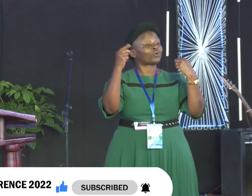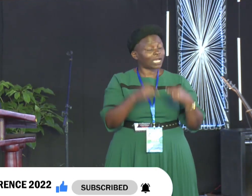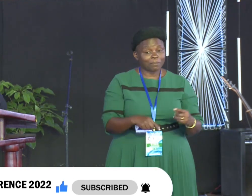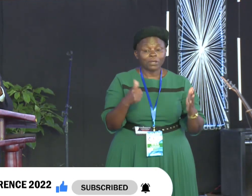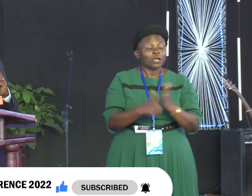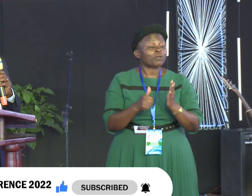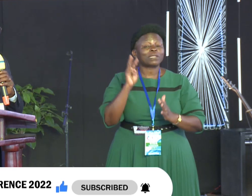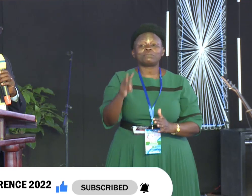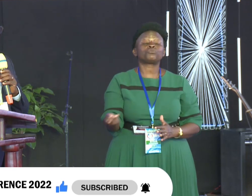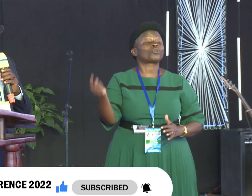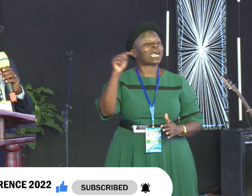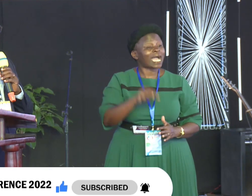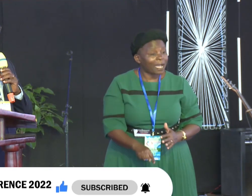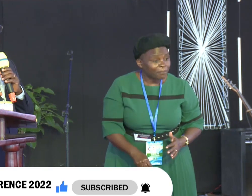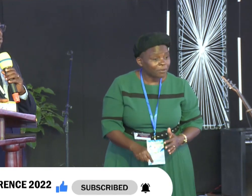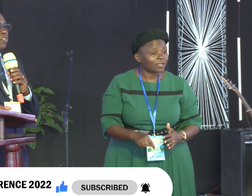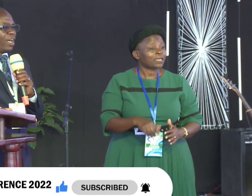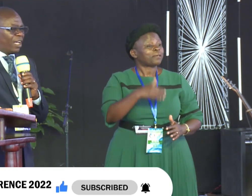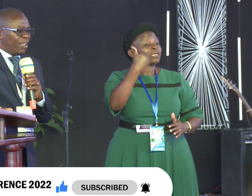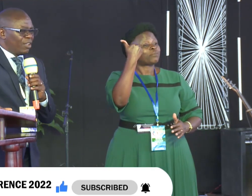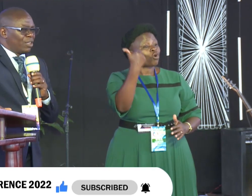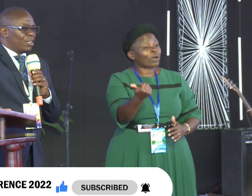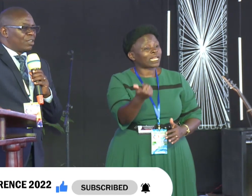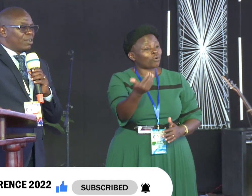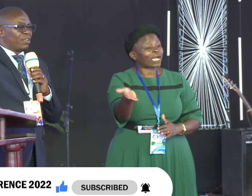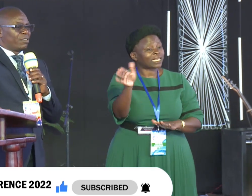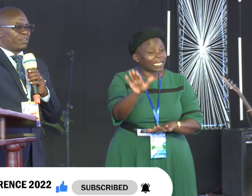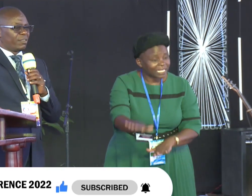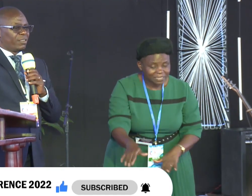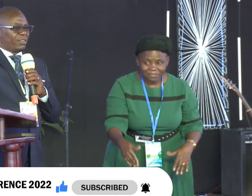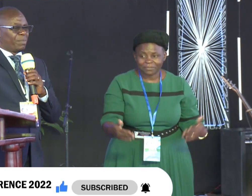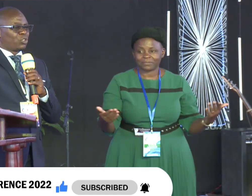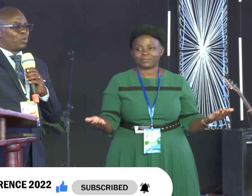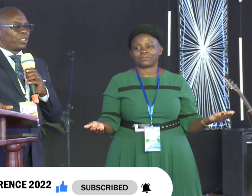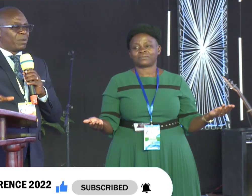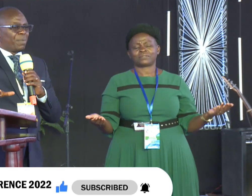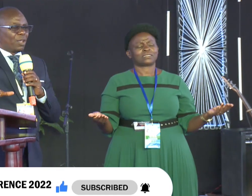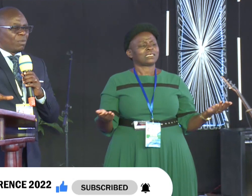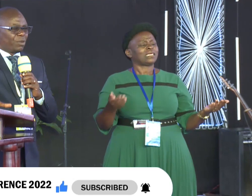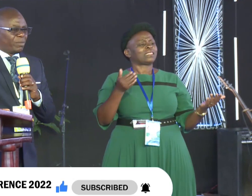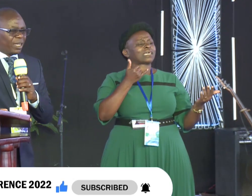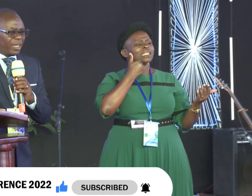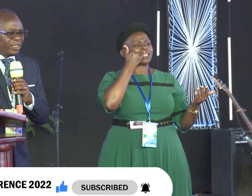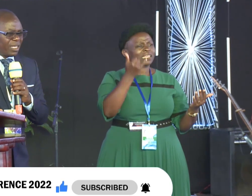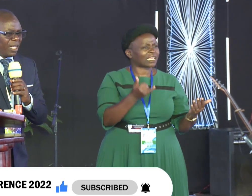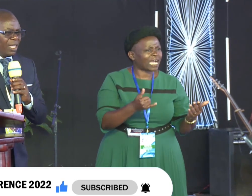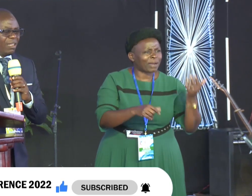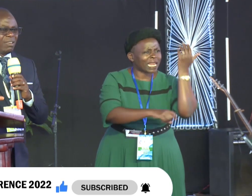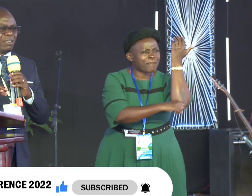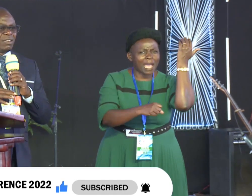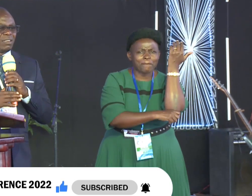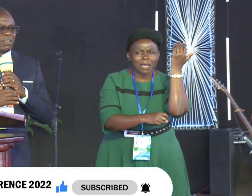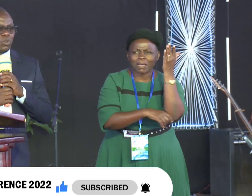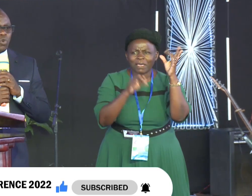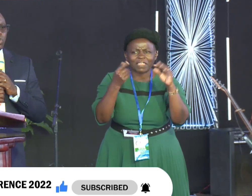Let me tell you what will come. Your child may die. They can rob